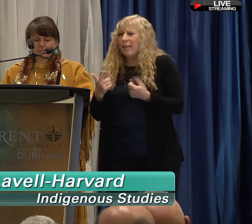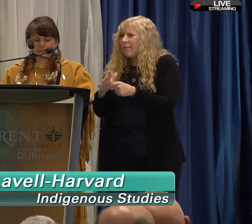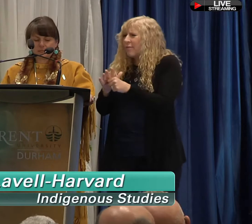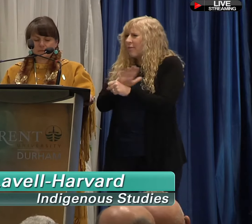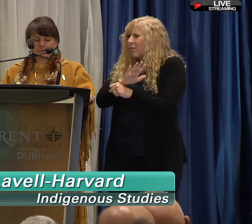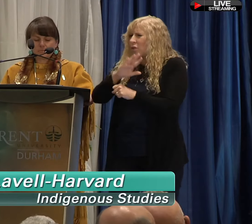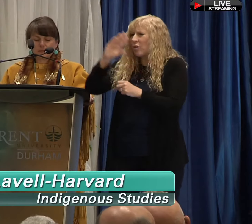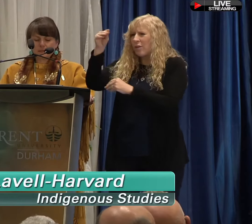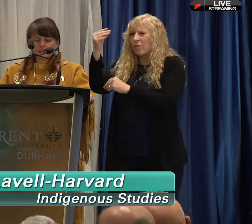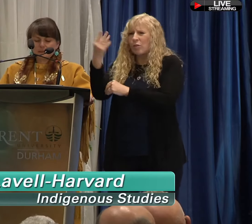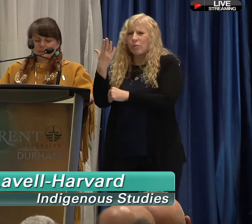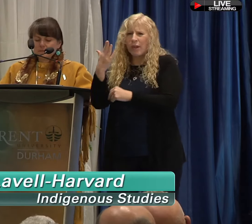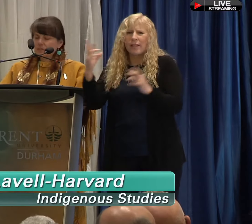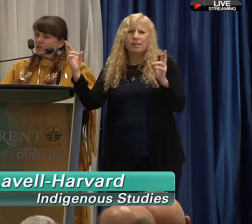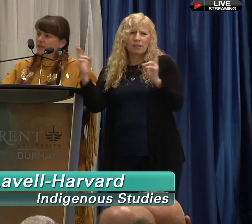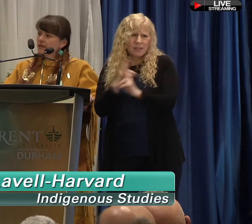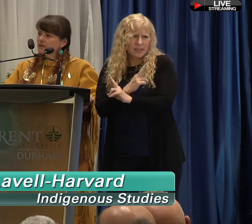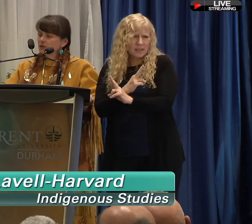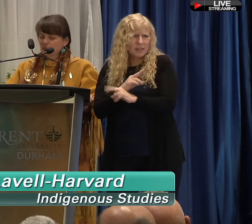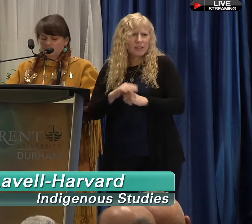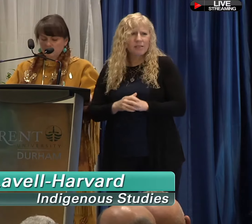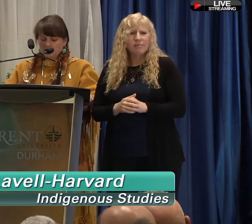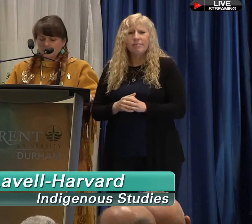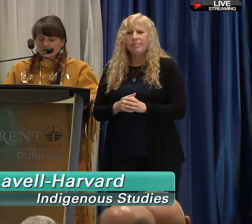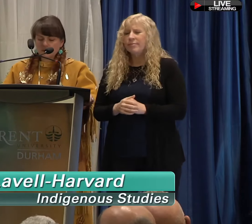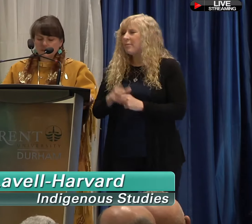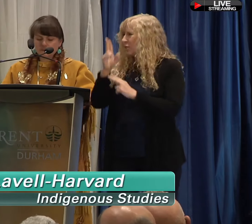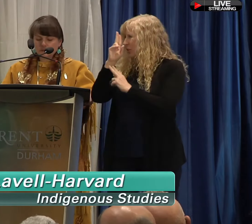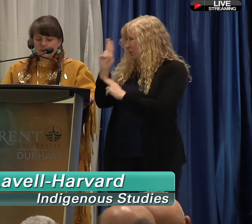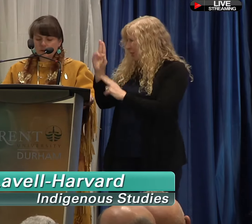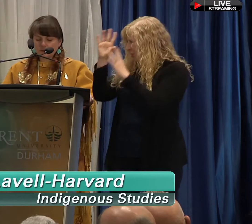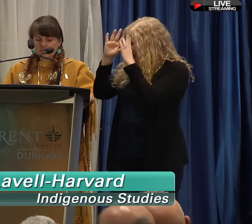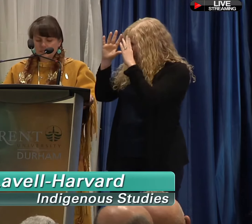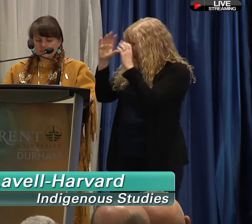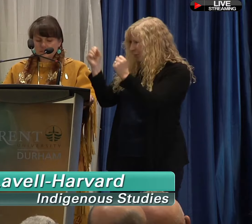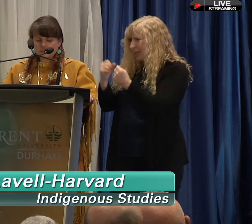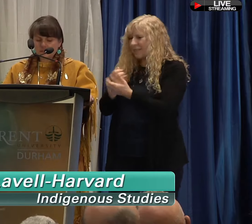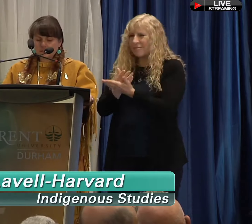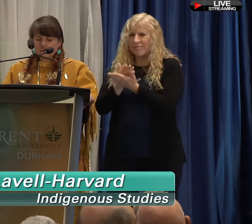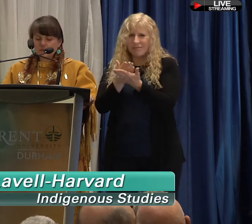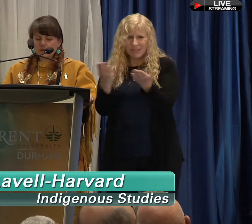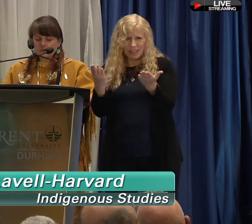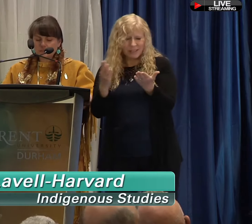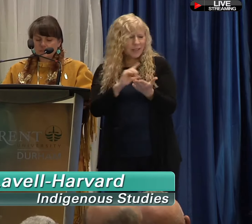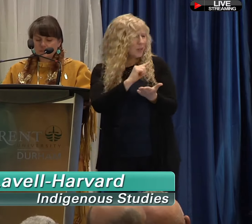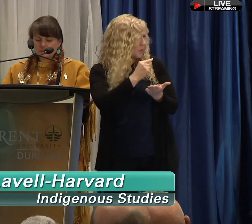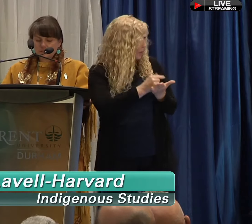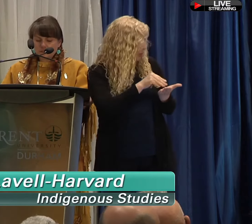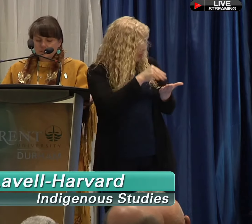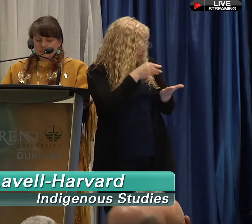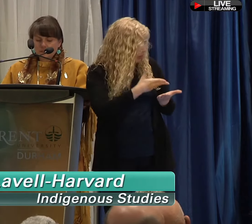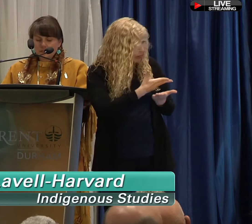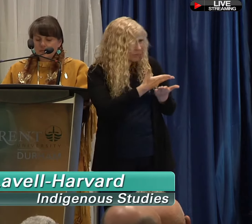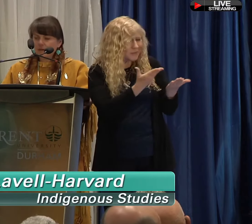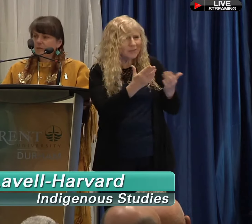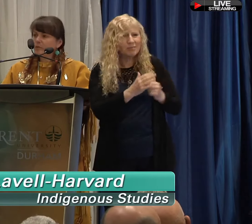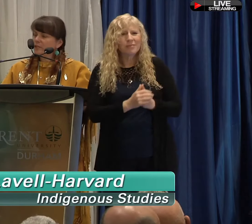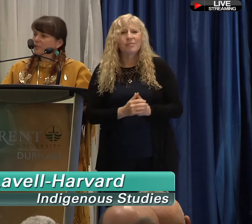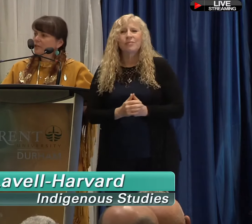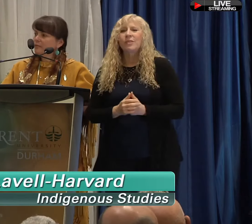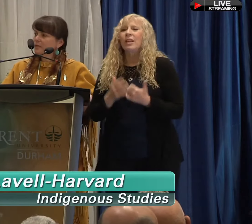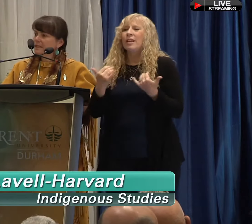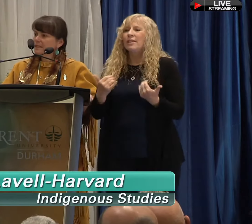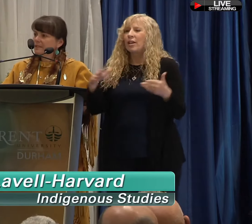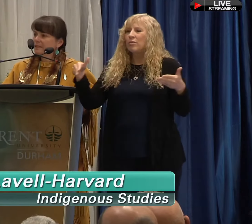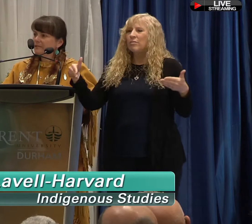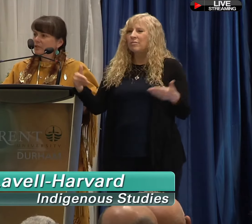and dignity. Mr. Chancellor, Mr. President, honored guests, graduates, I have the